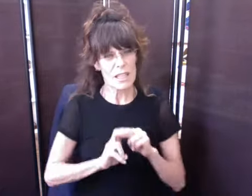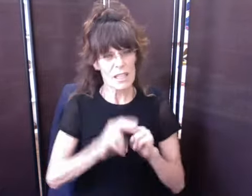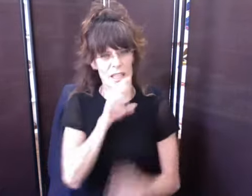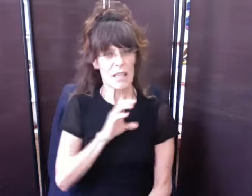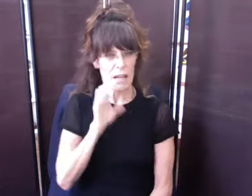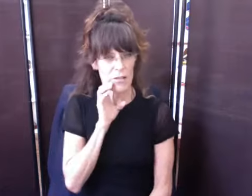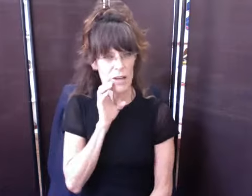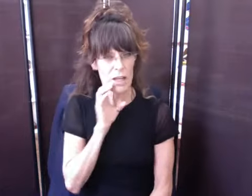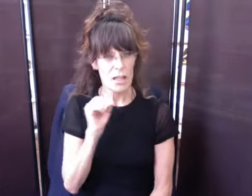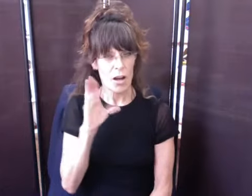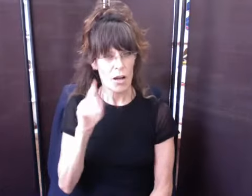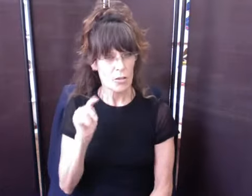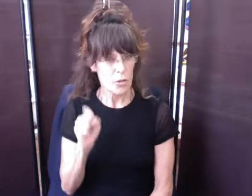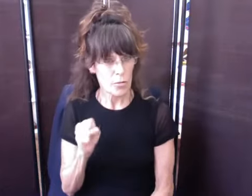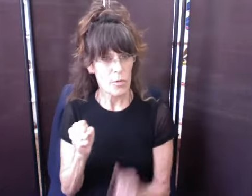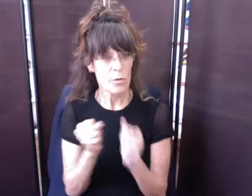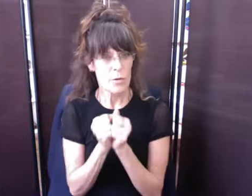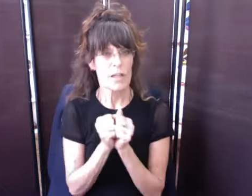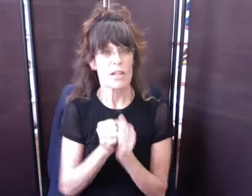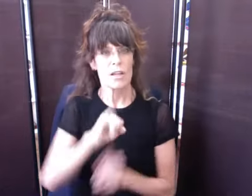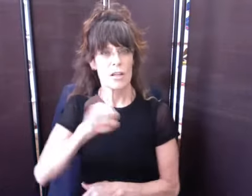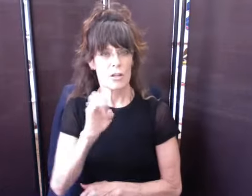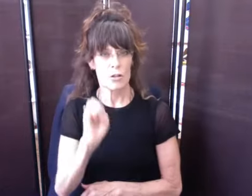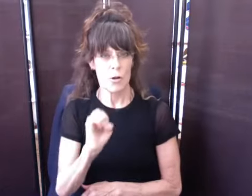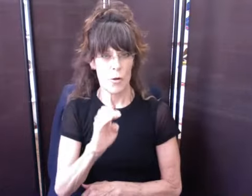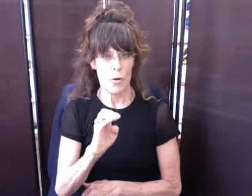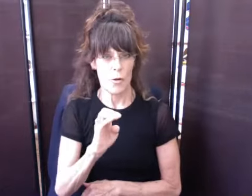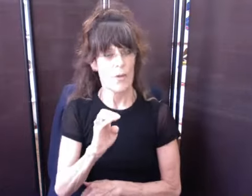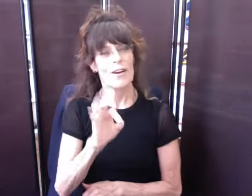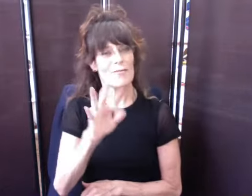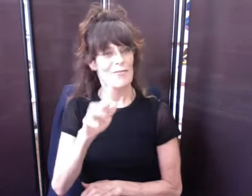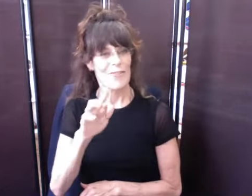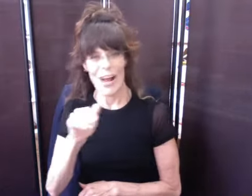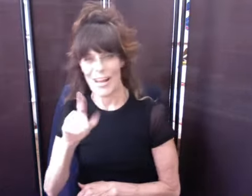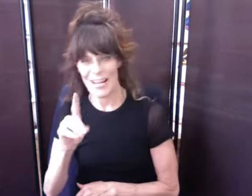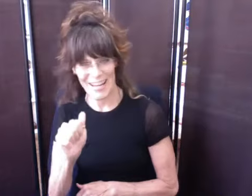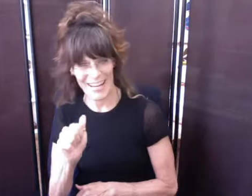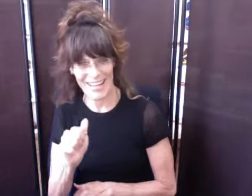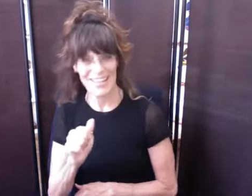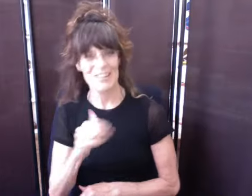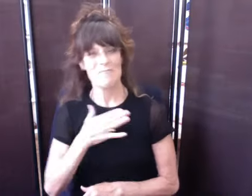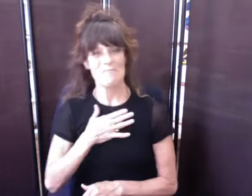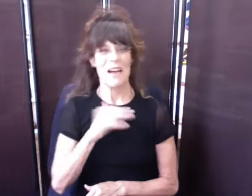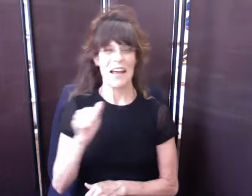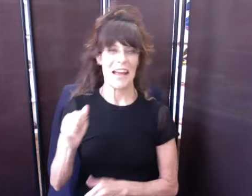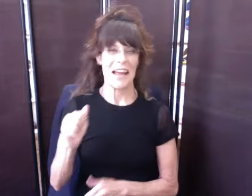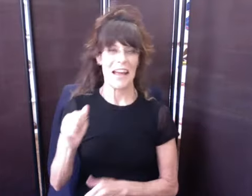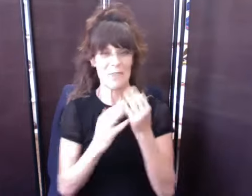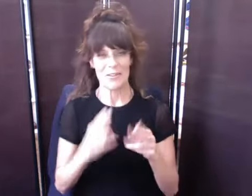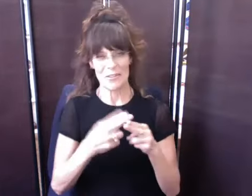guy's name was Joe Friday. He became my first AA sponsor. It's a great name for an AA sponsor, Joe Friday. And we sat there and I asked him to